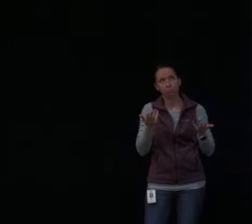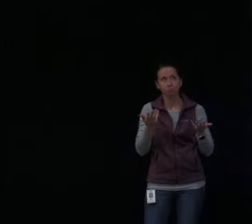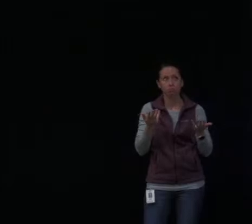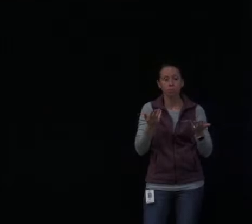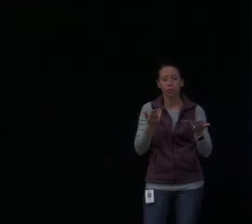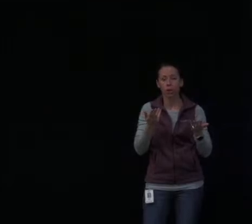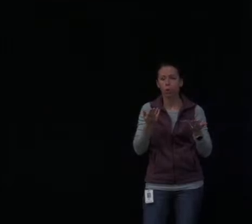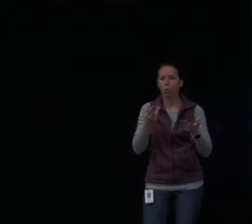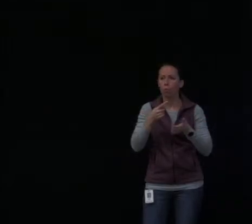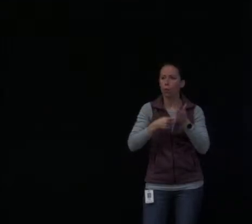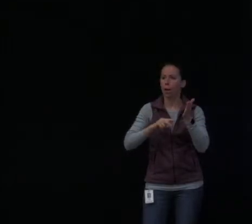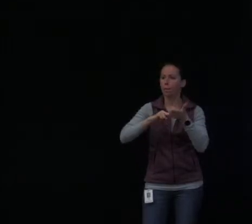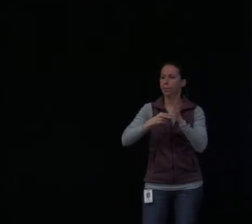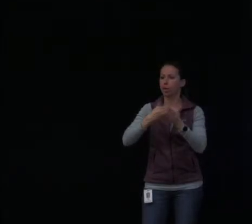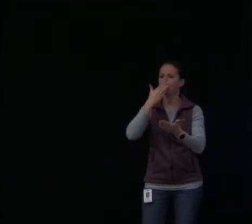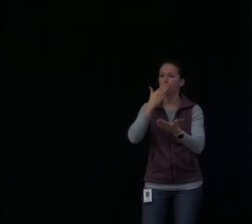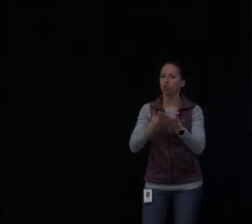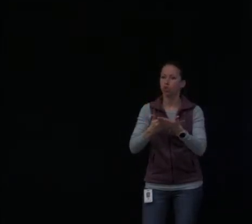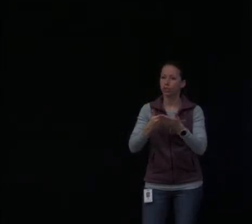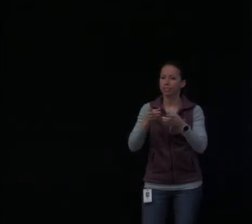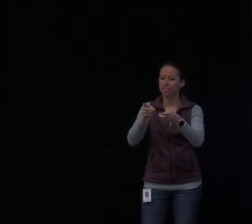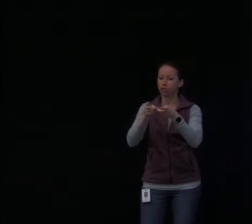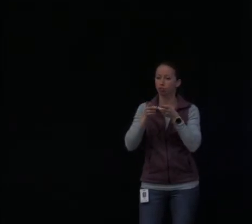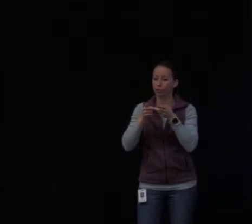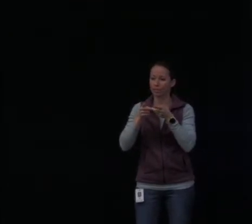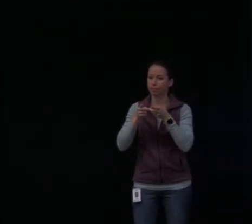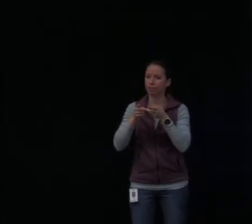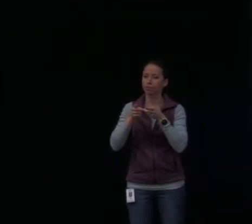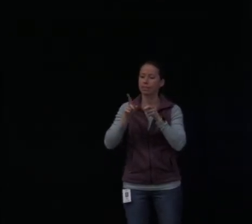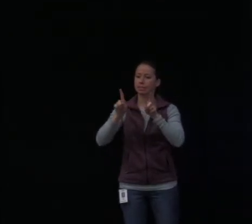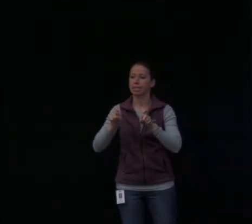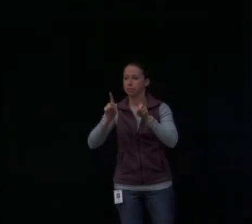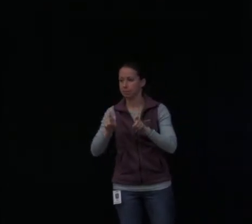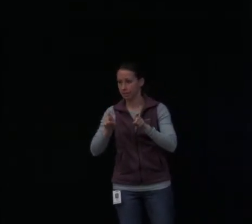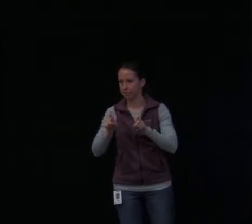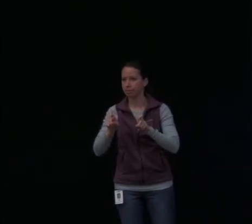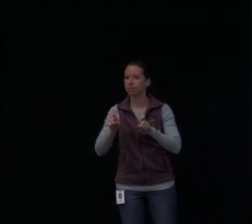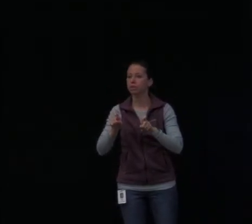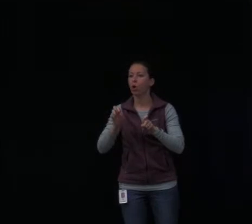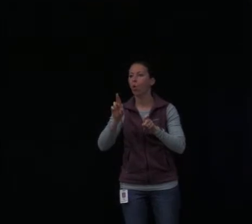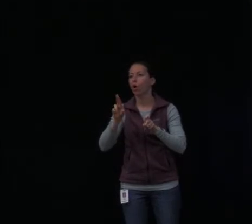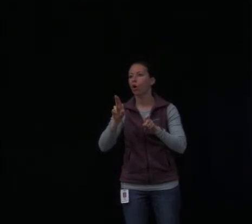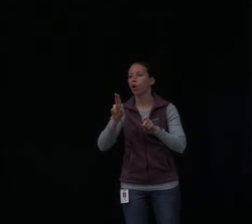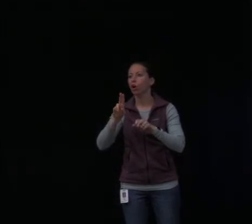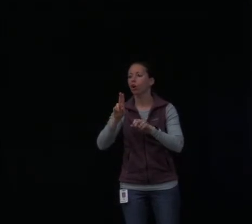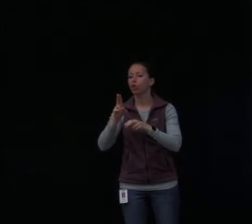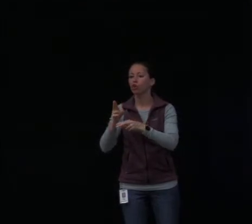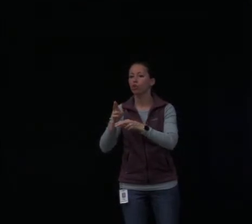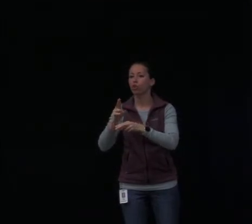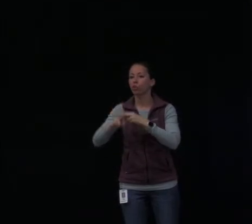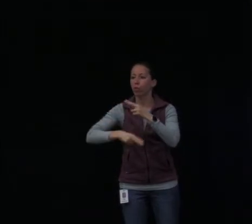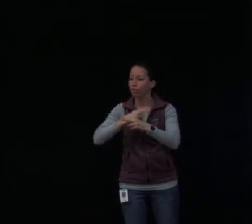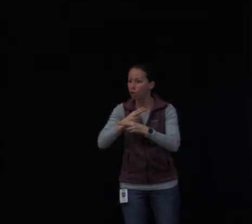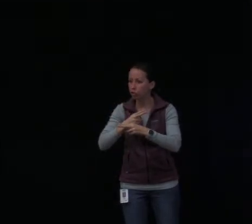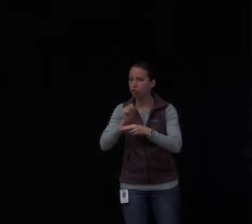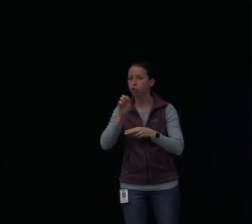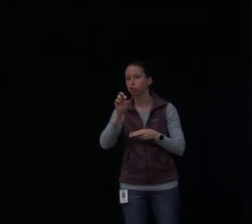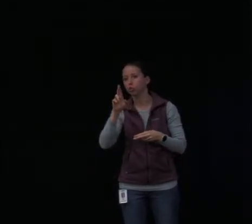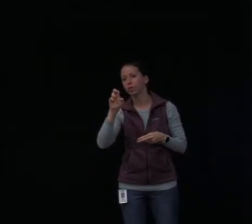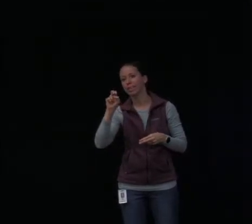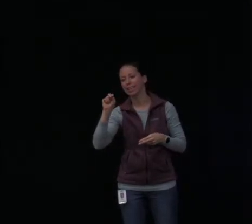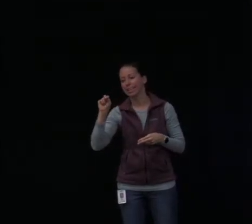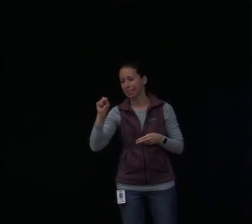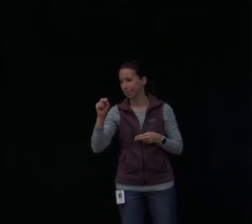district assessment is, district-wide assessment like math or universal springer. So make sure we're putting in there, what grade level is that? And